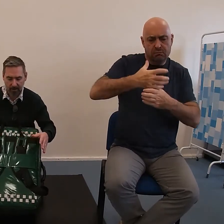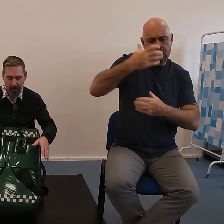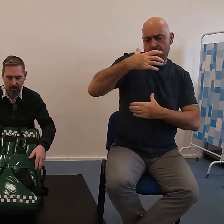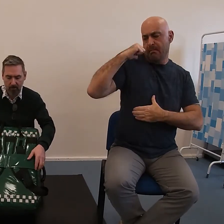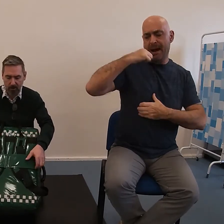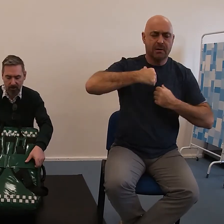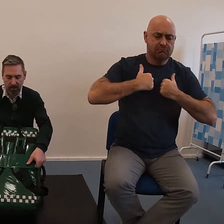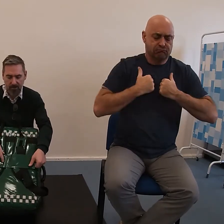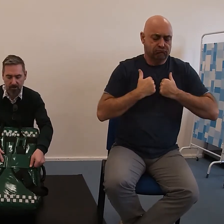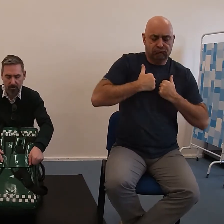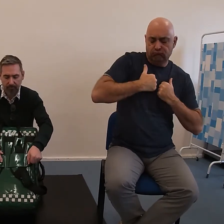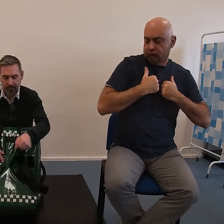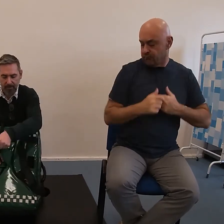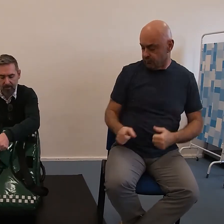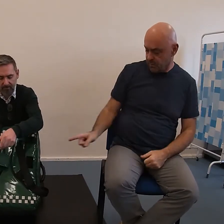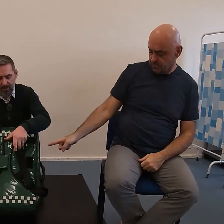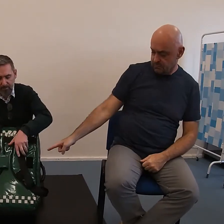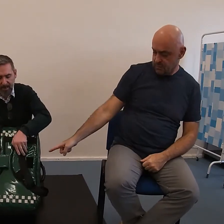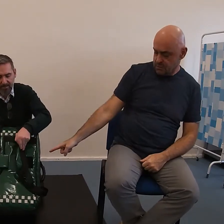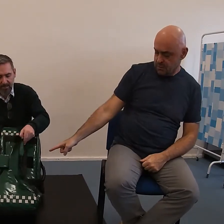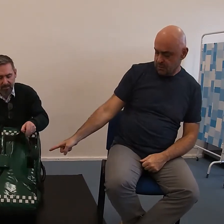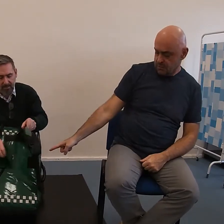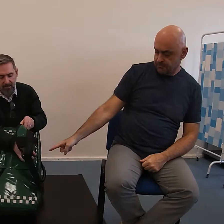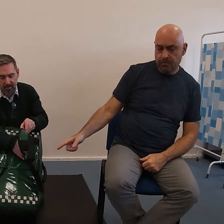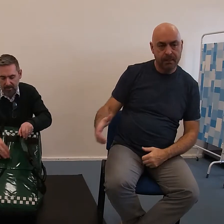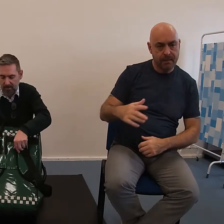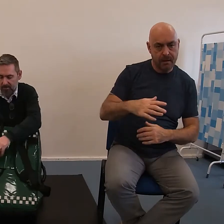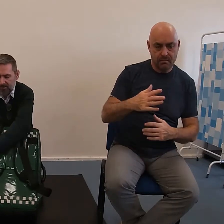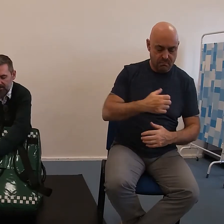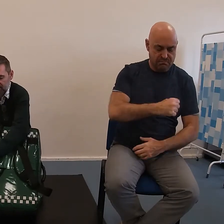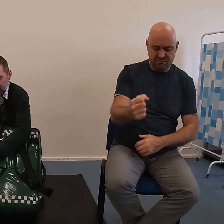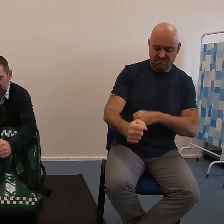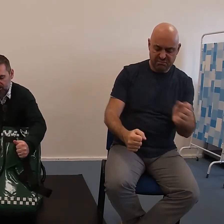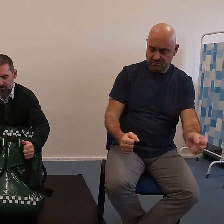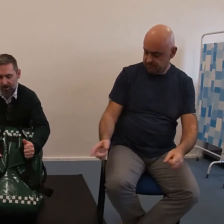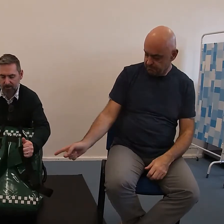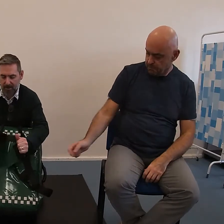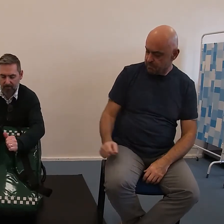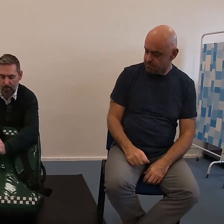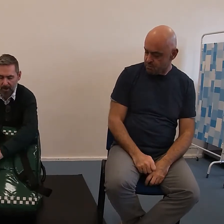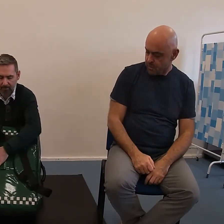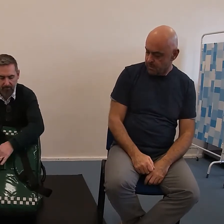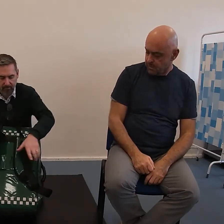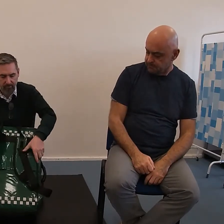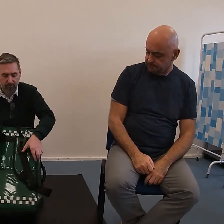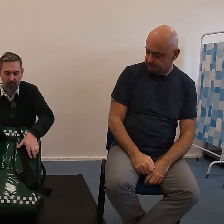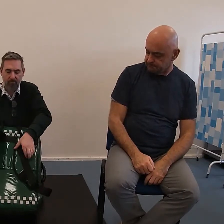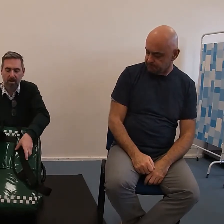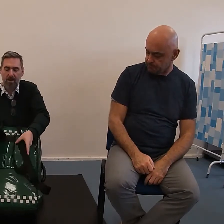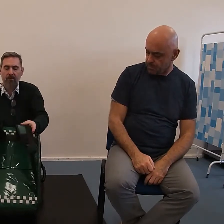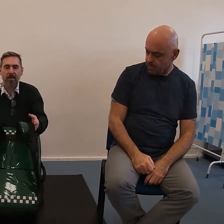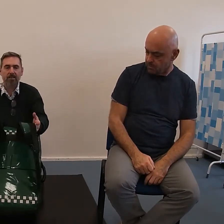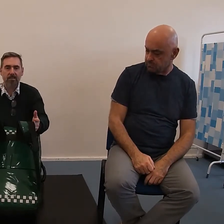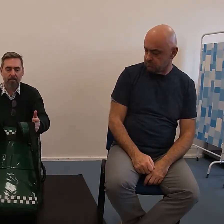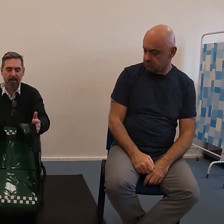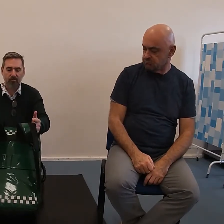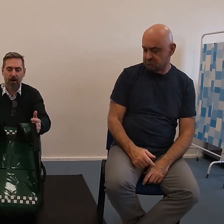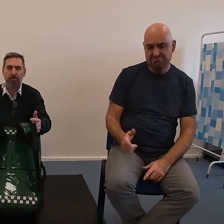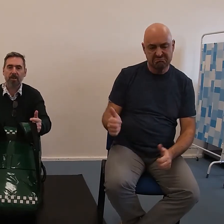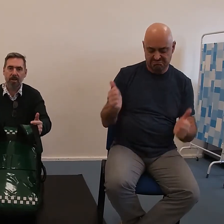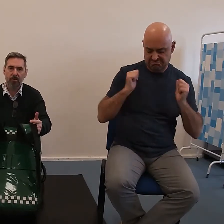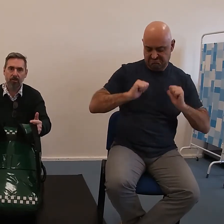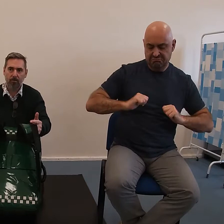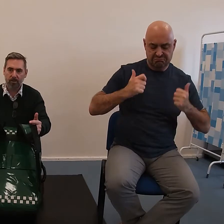carry it, you just need to lift these plastic straps out of the way. It releases the